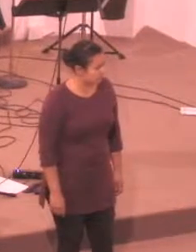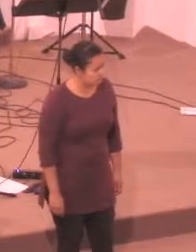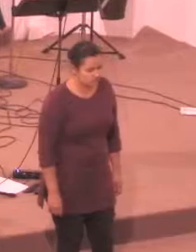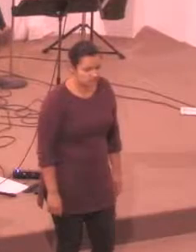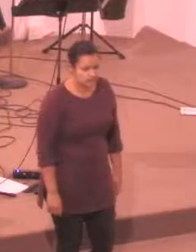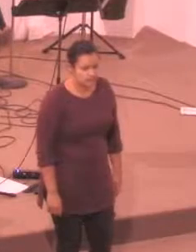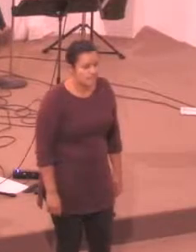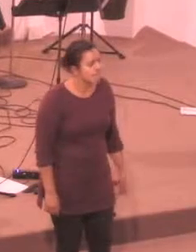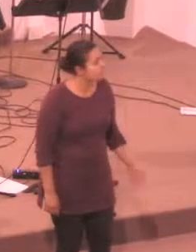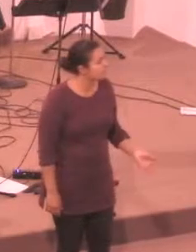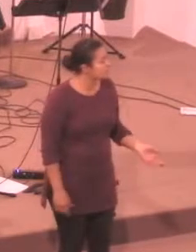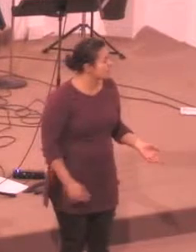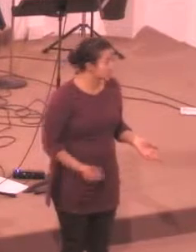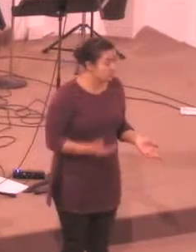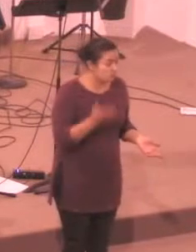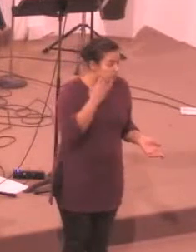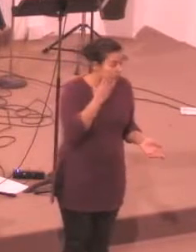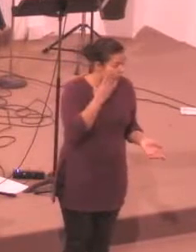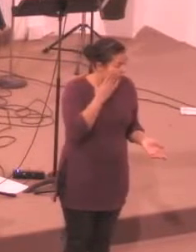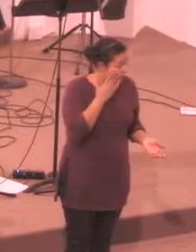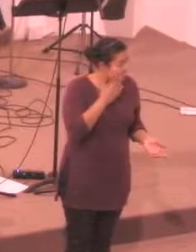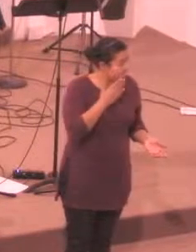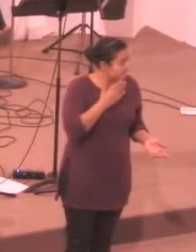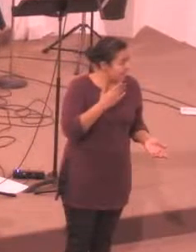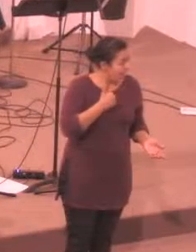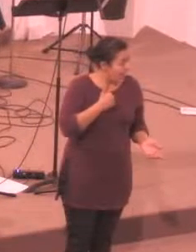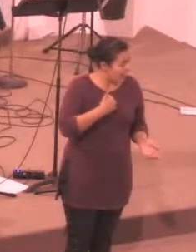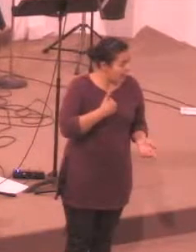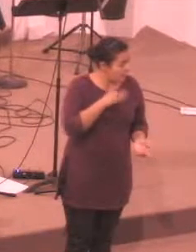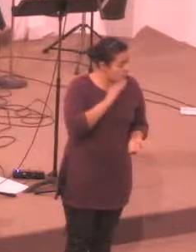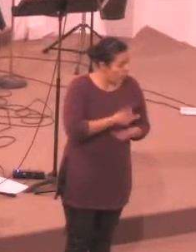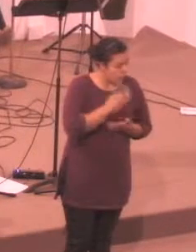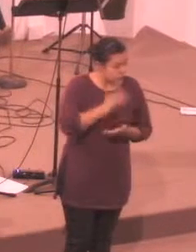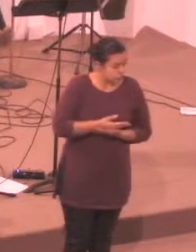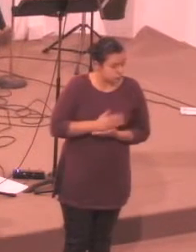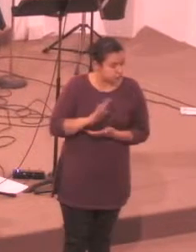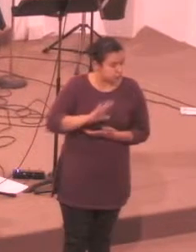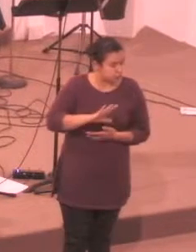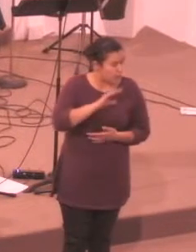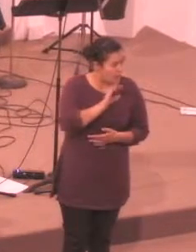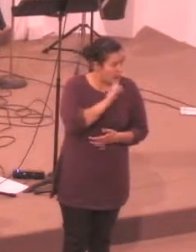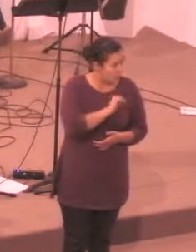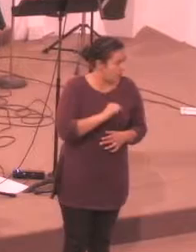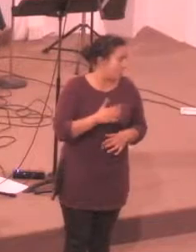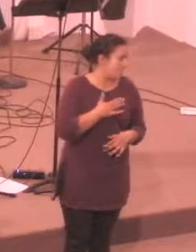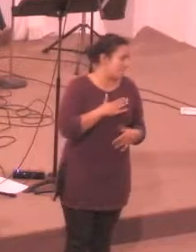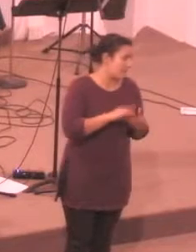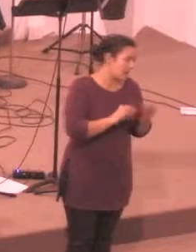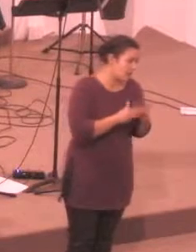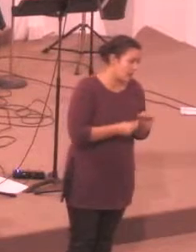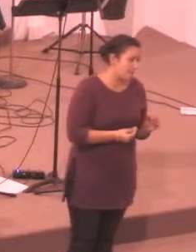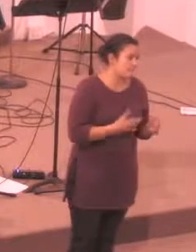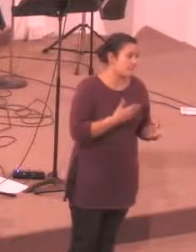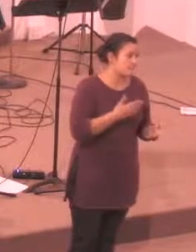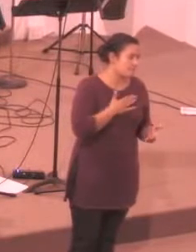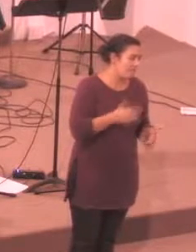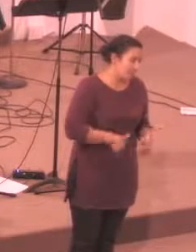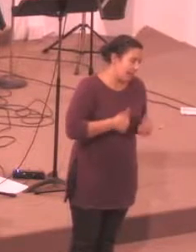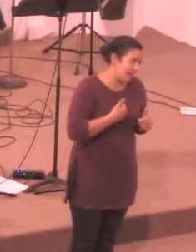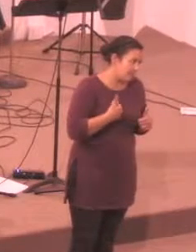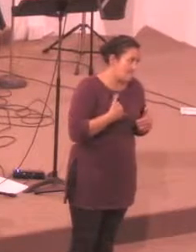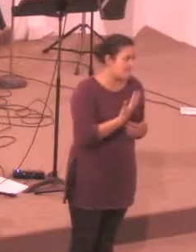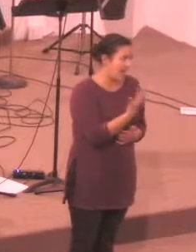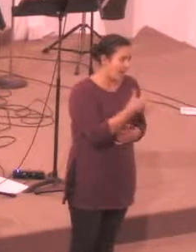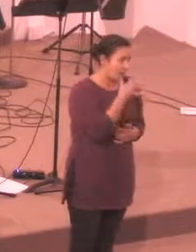And I said, well, I got daughters your age. And I said, I told her my little story of my 5 women in my life and all that stuff.